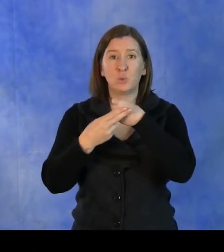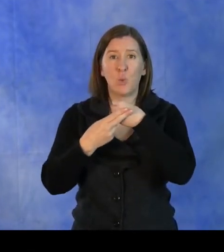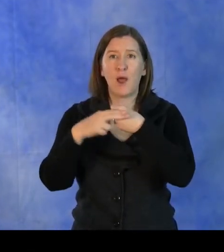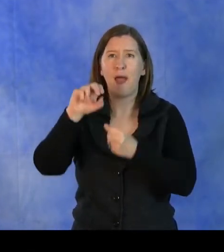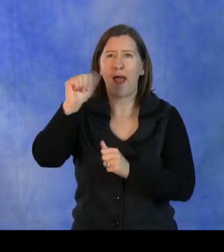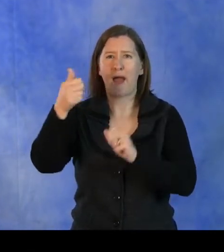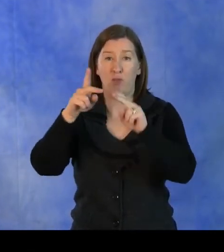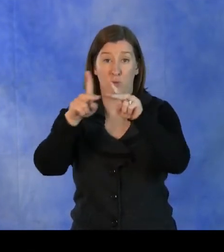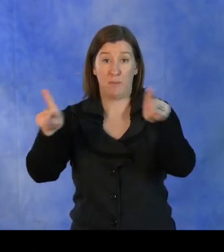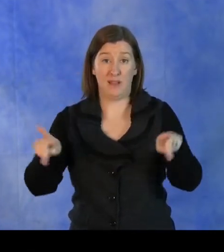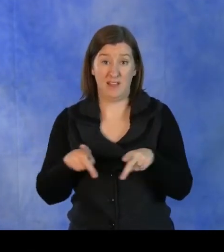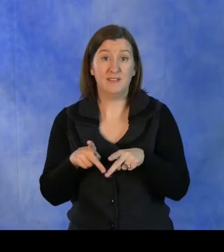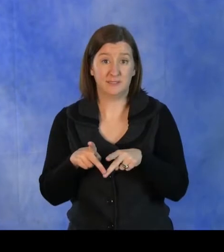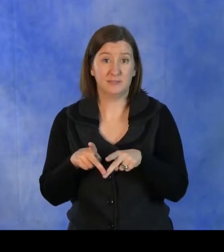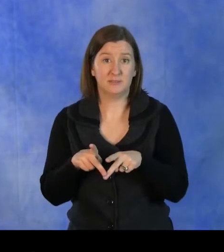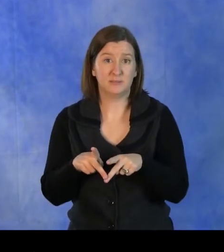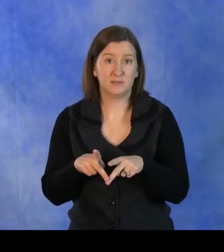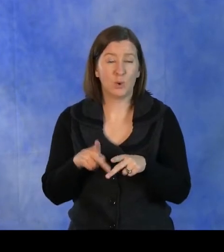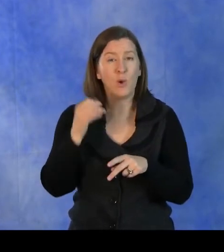So